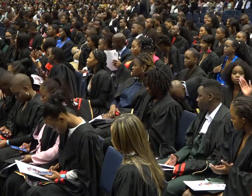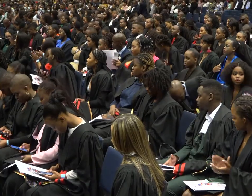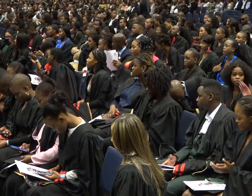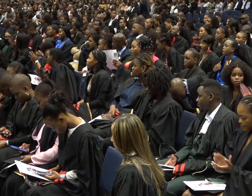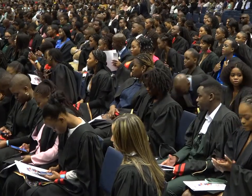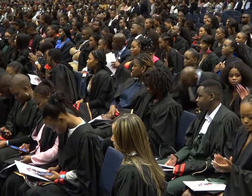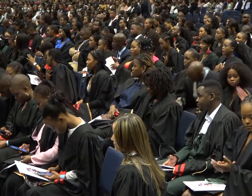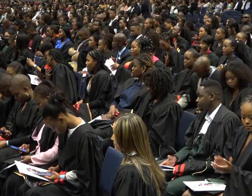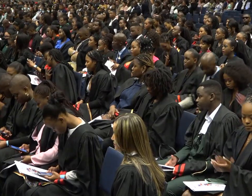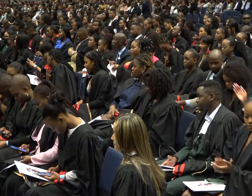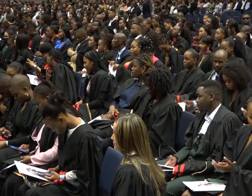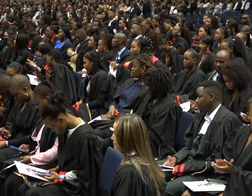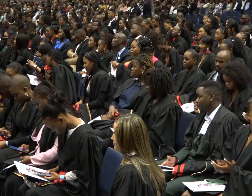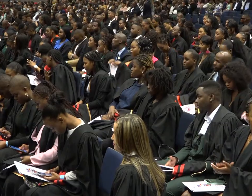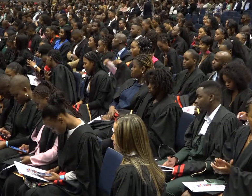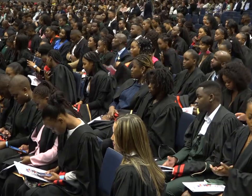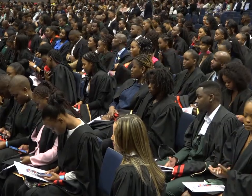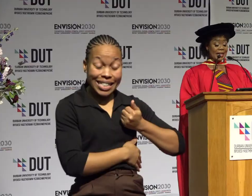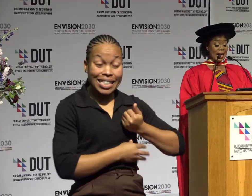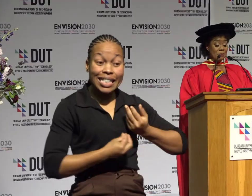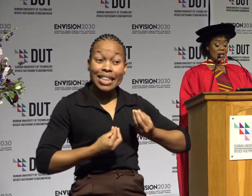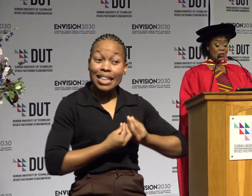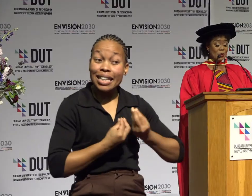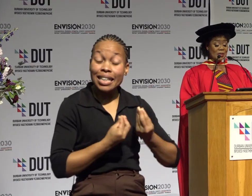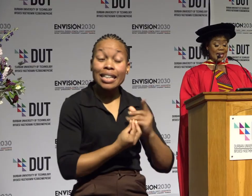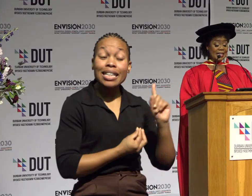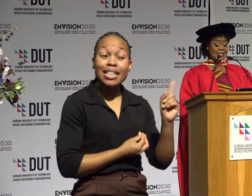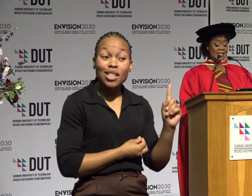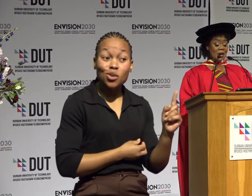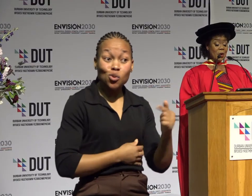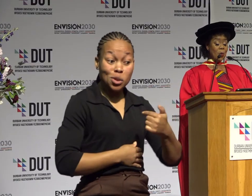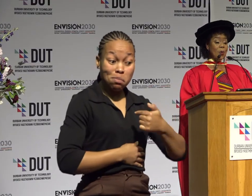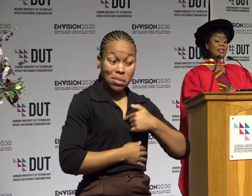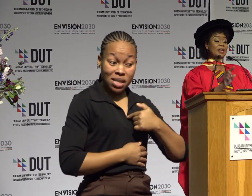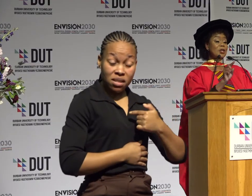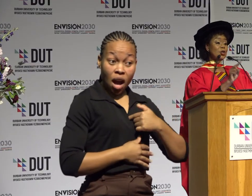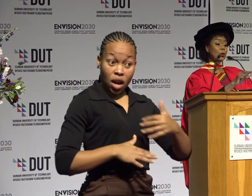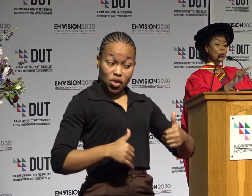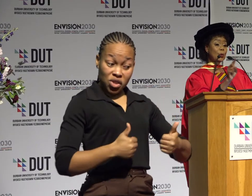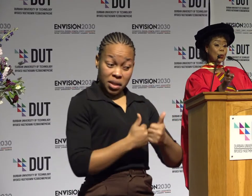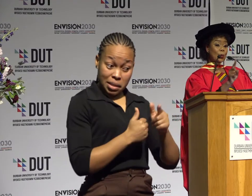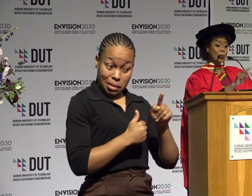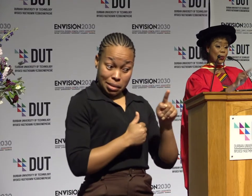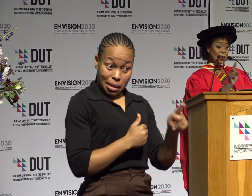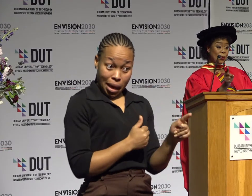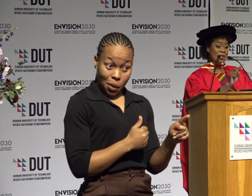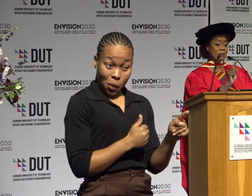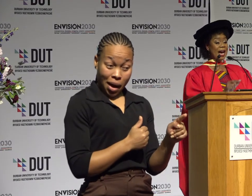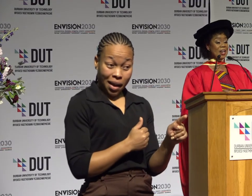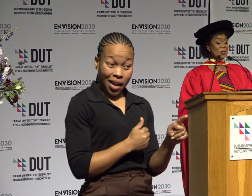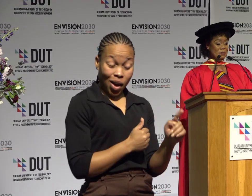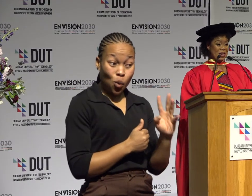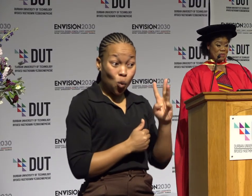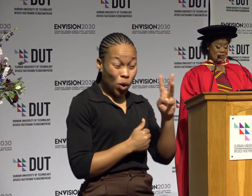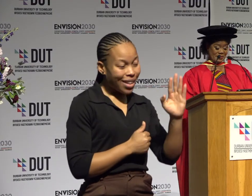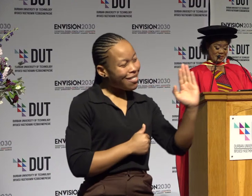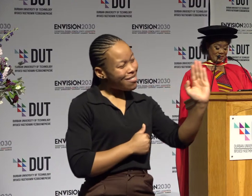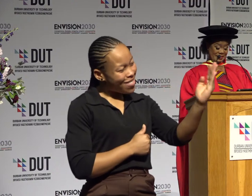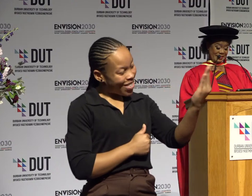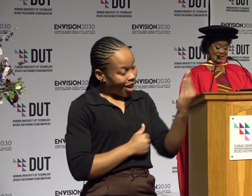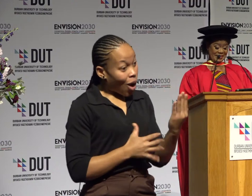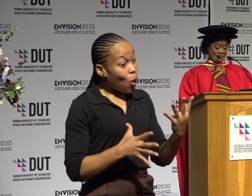The best thing this time is that I will be climbing those hills with you, with my own